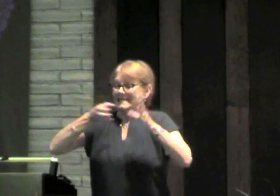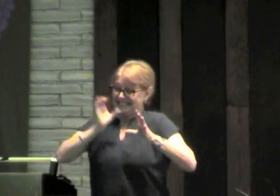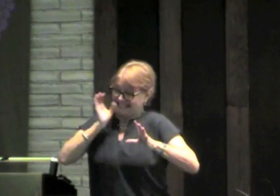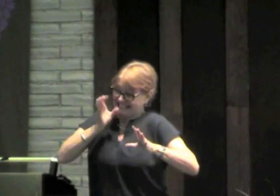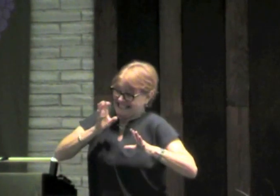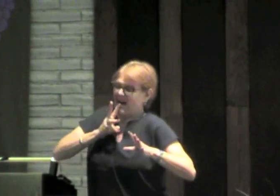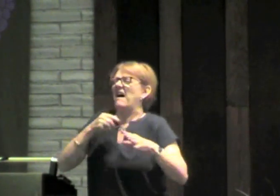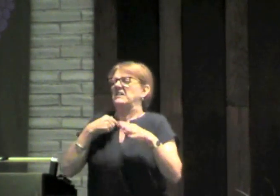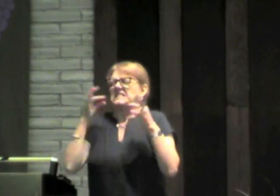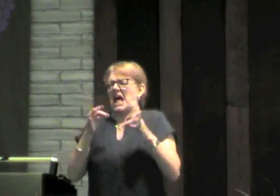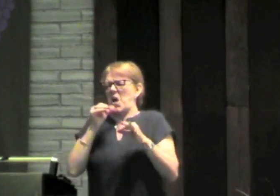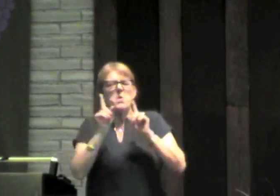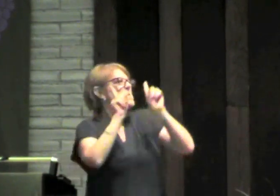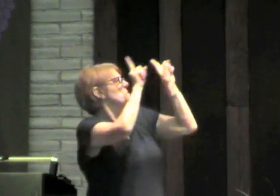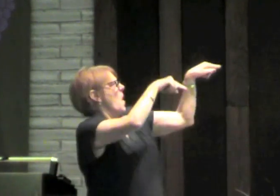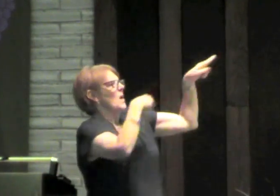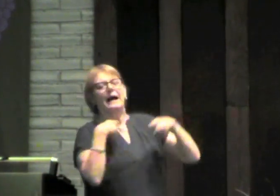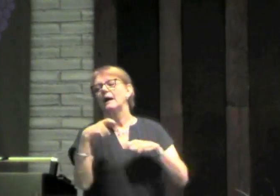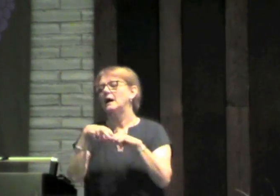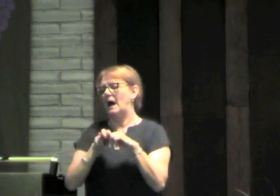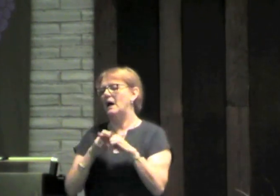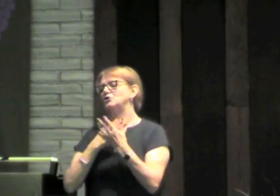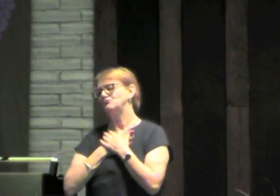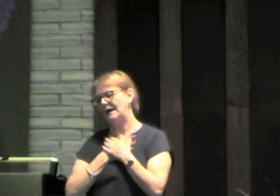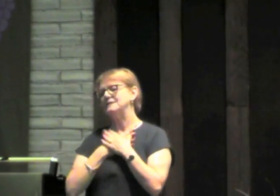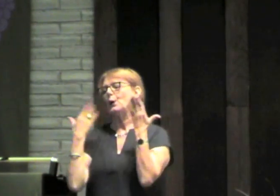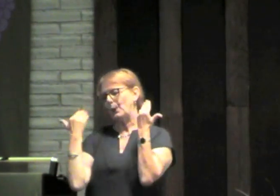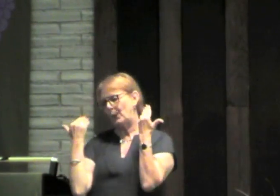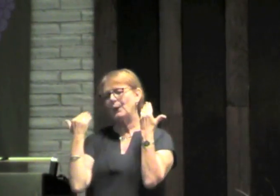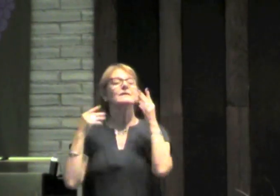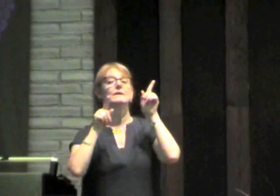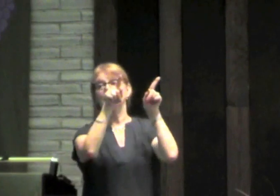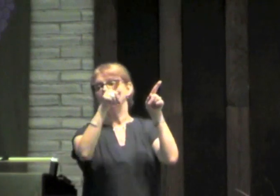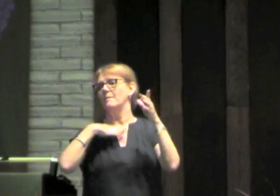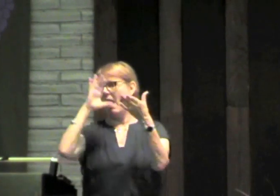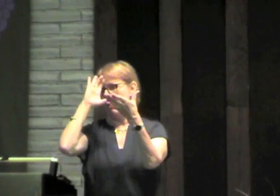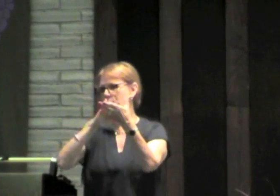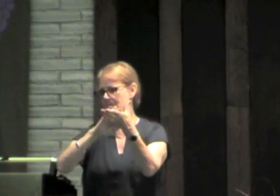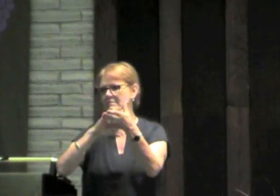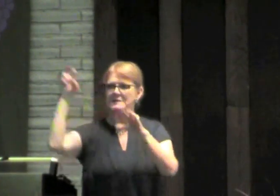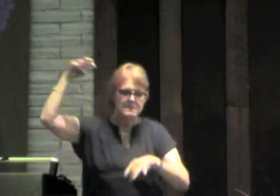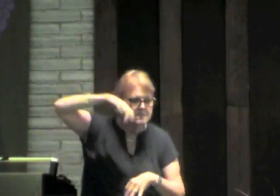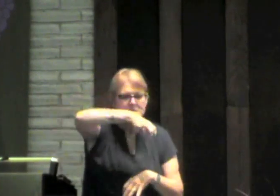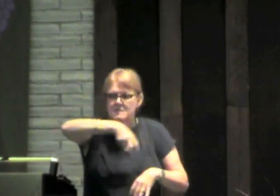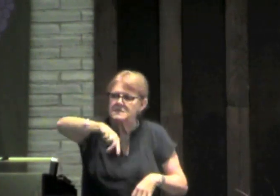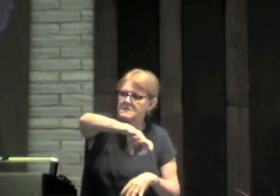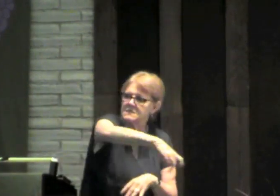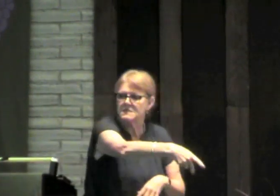dehydrated. So I quickly drank a lot and decided I wasn't going to go all the way down there. I decided I needed to rest and cool down a bit. So my